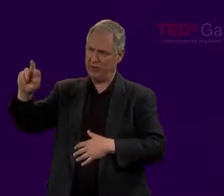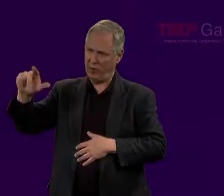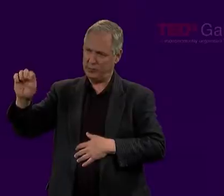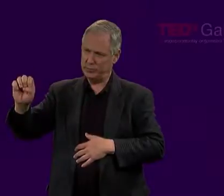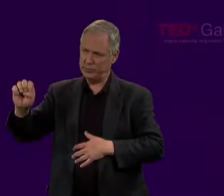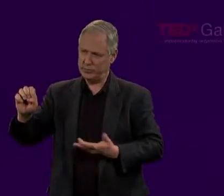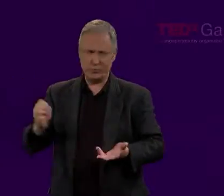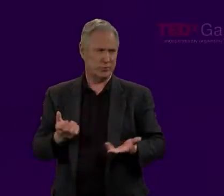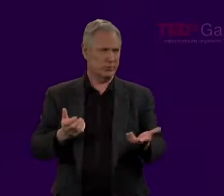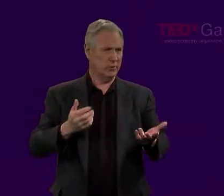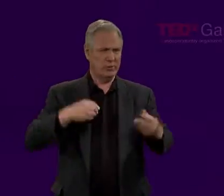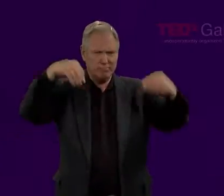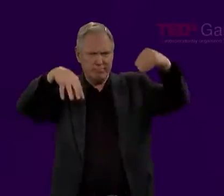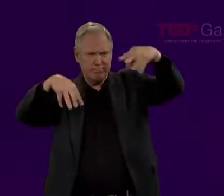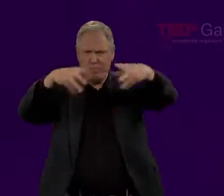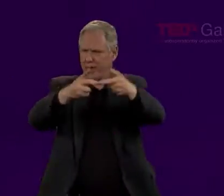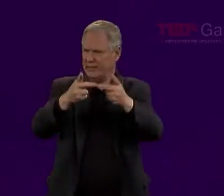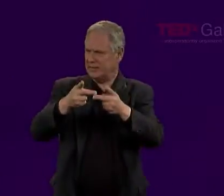Light makes for communication.